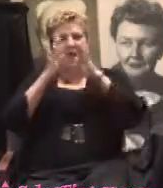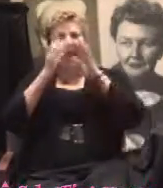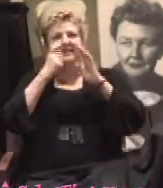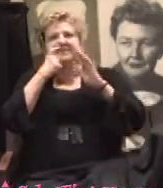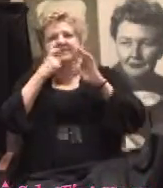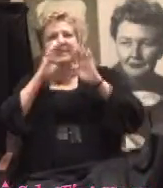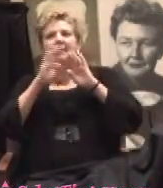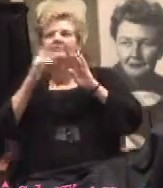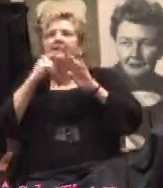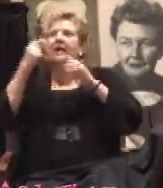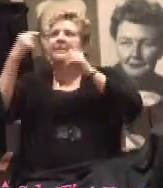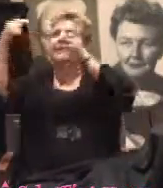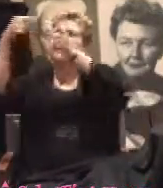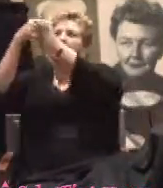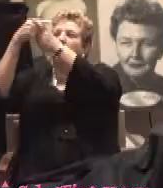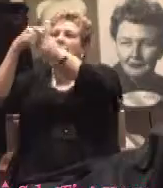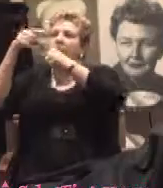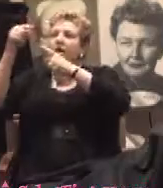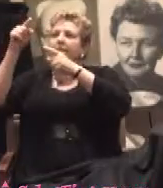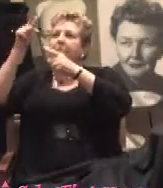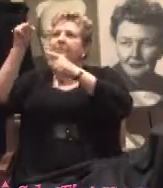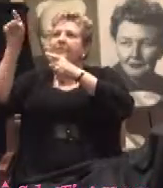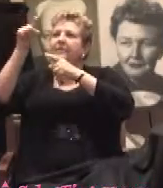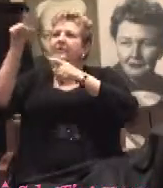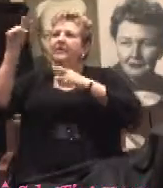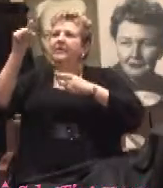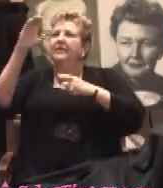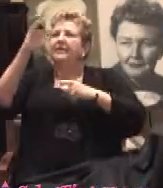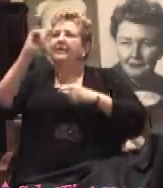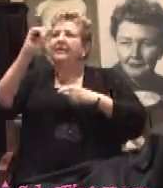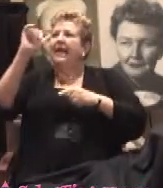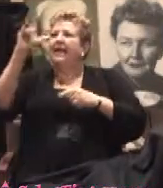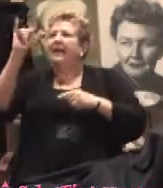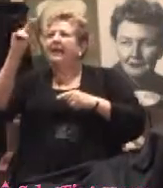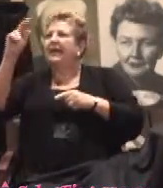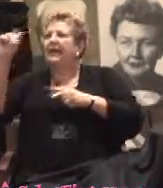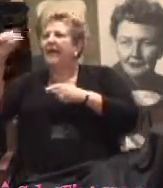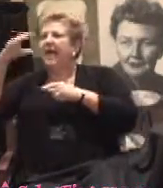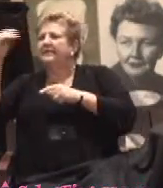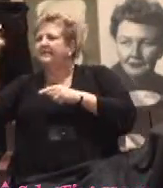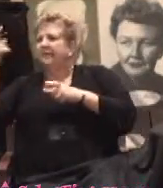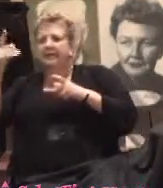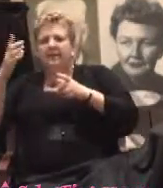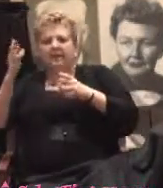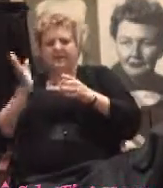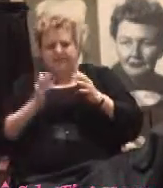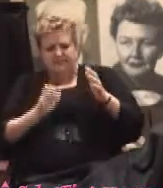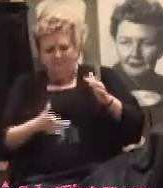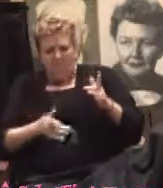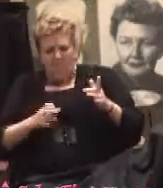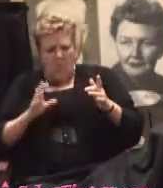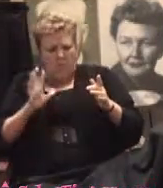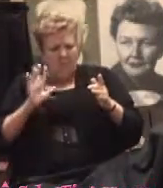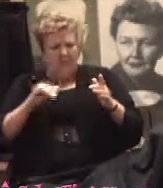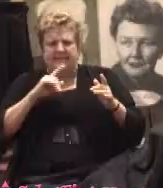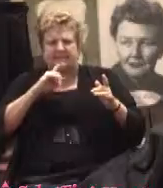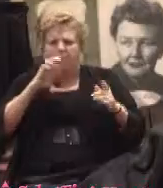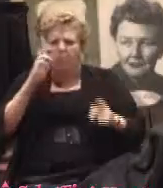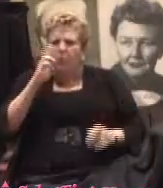at the corner of Catalina and Burl," or I can't remember the corner. He said, he flipped through some papers, and he said, "God, that's so weird." And I